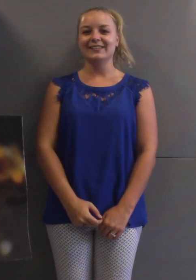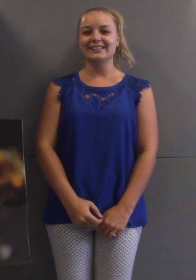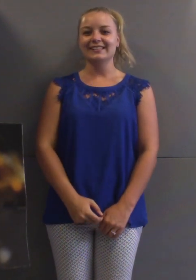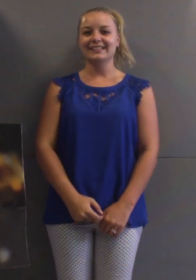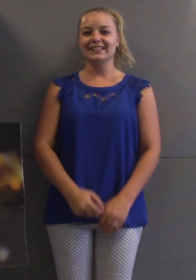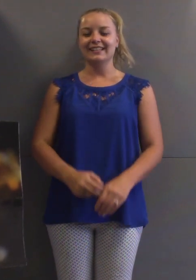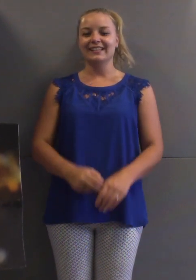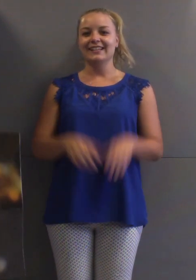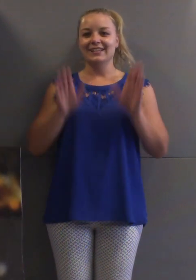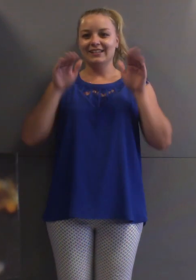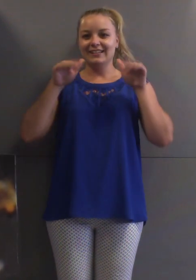Seahorse.